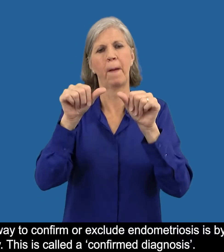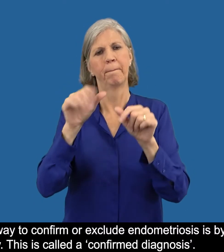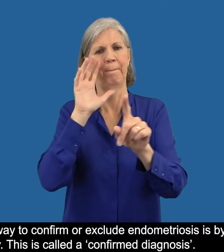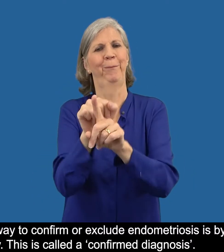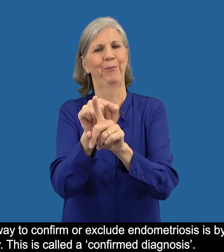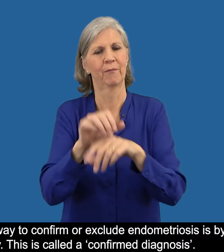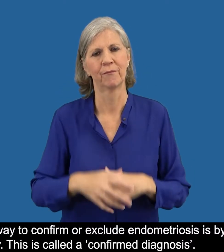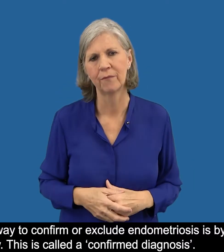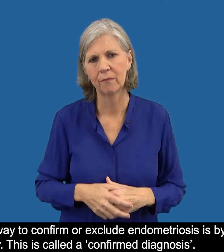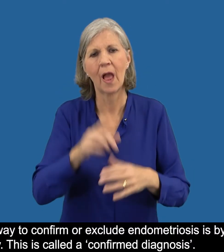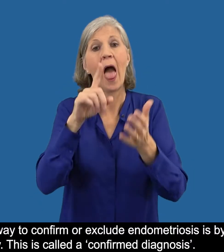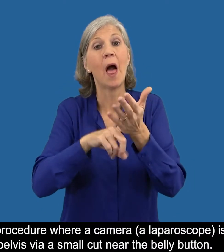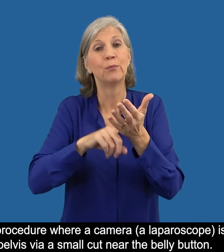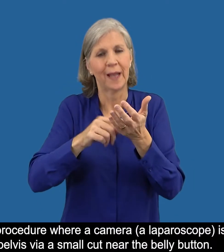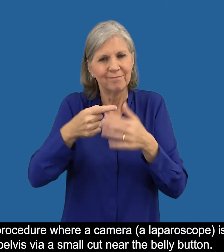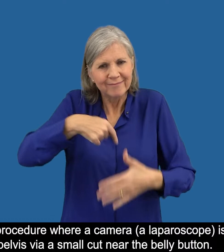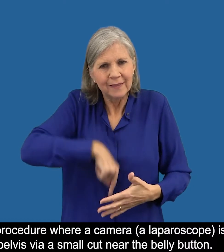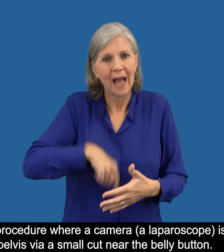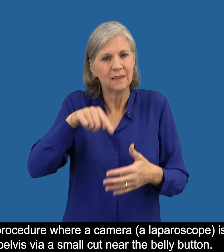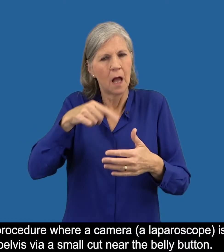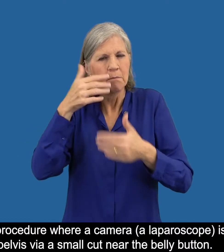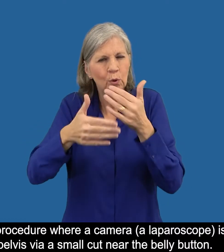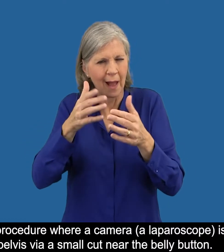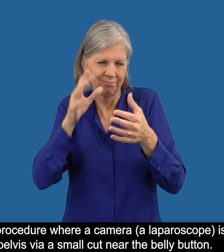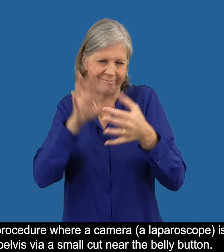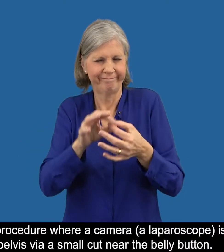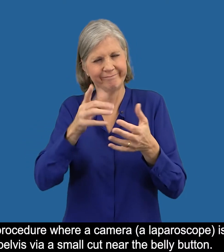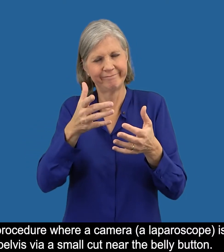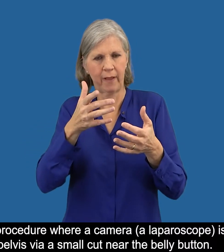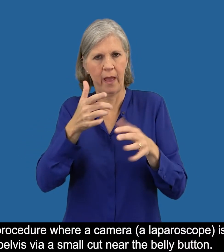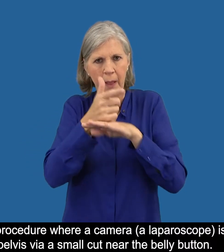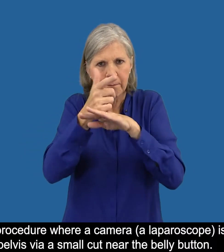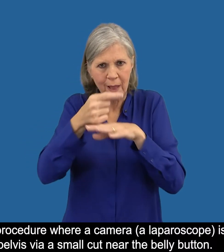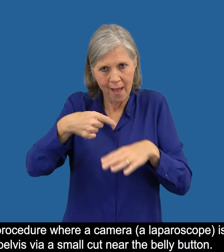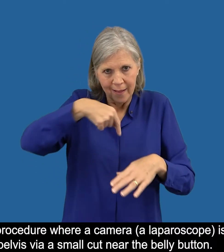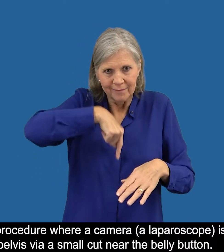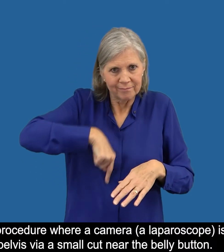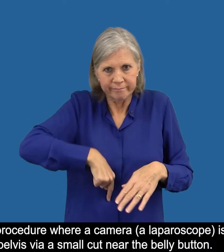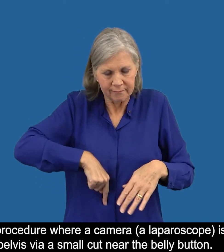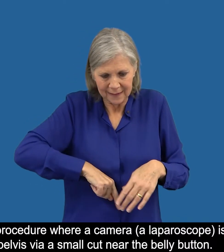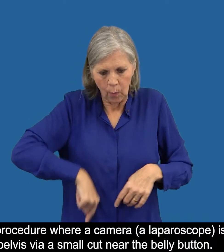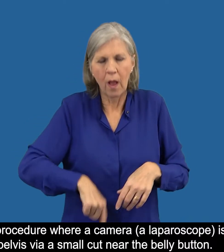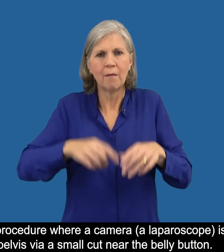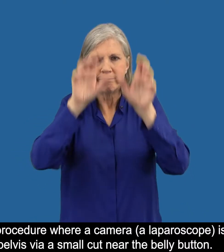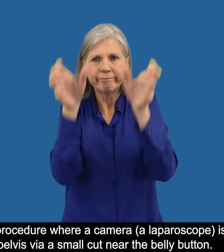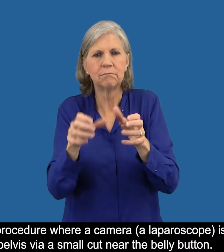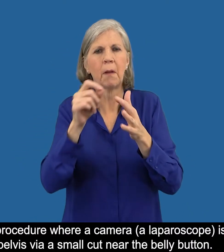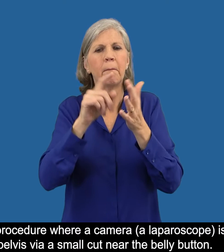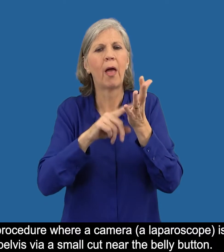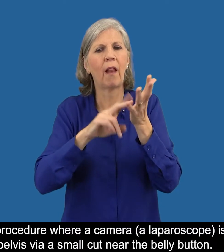confirmed diagnosis. A laparoscopy is a procedure where a camera, a laparoscope, is